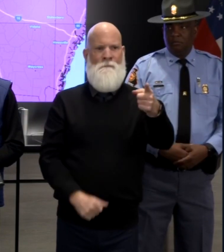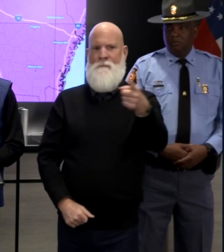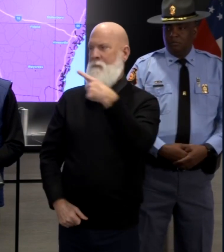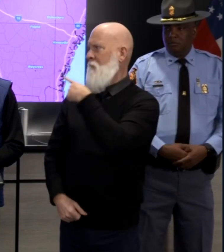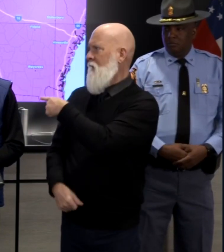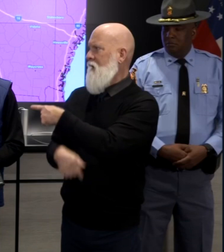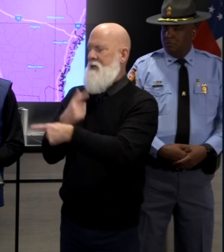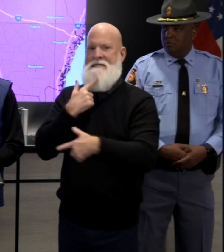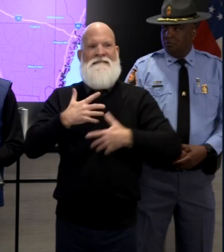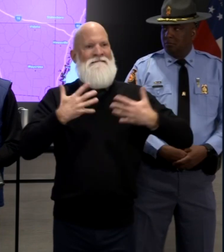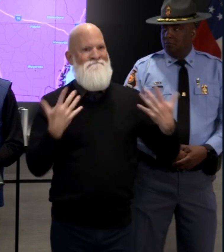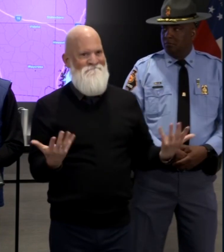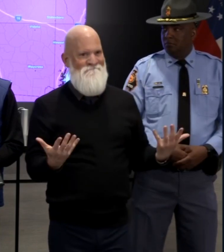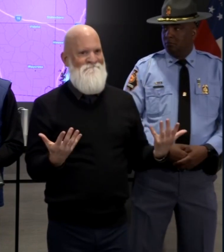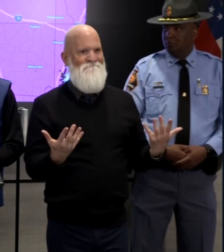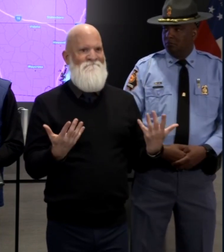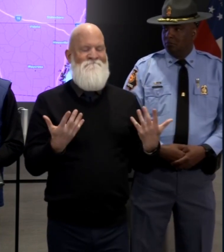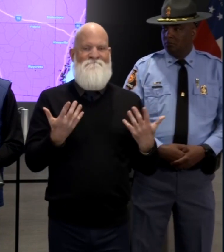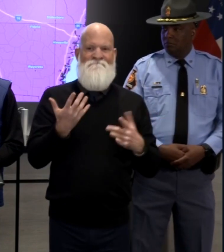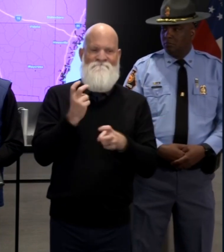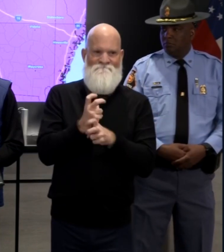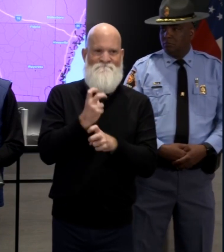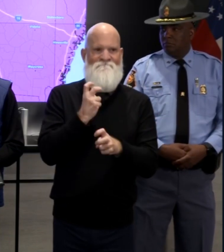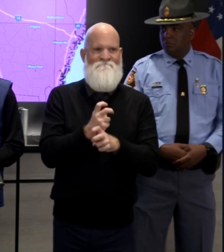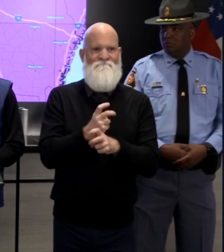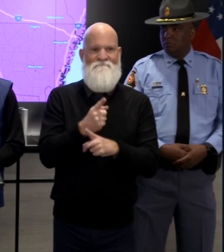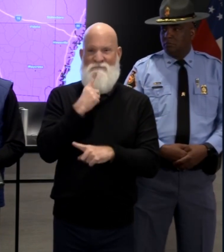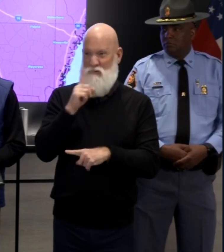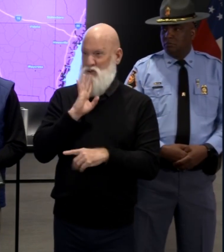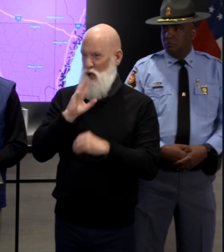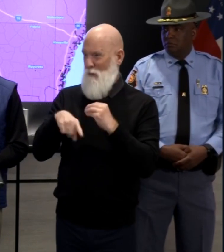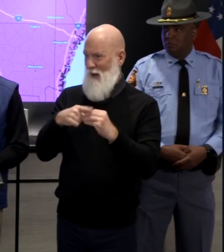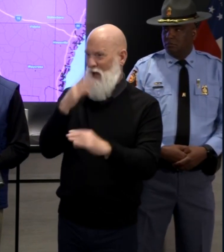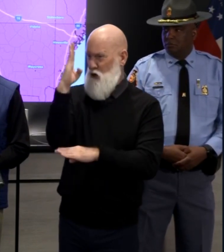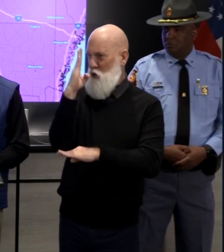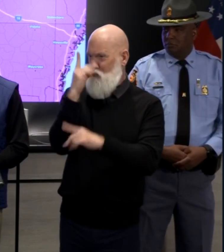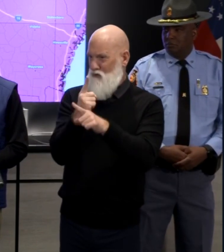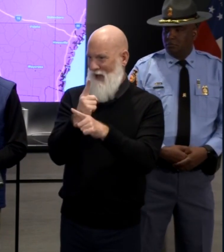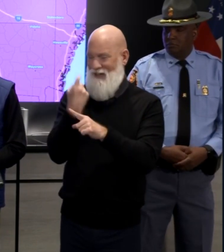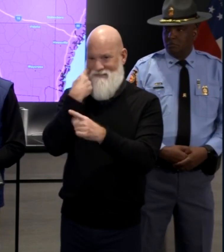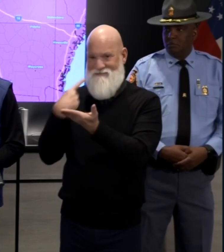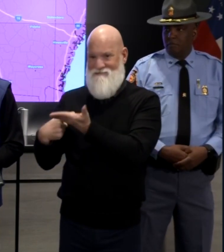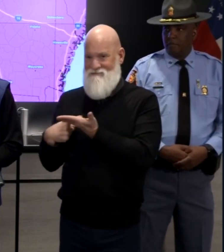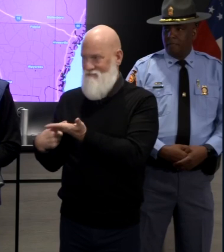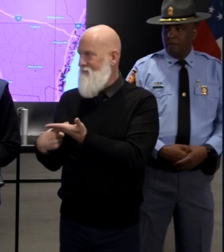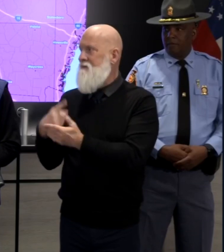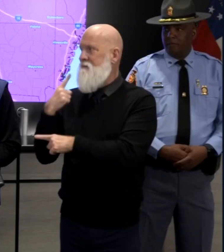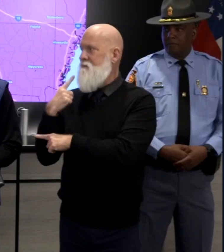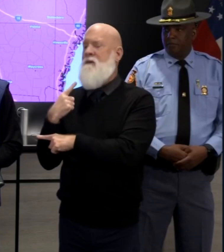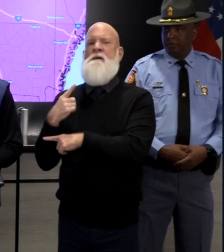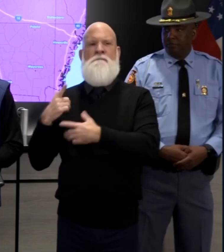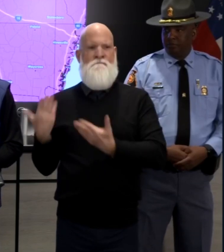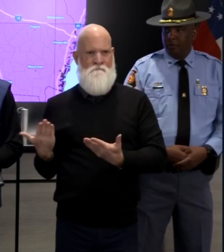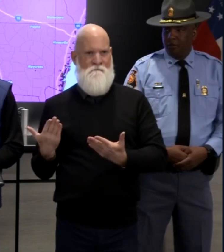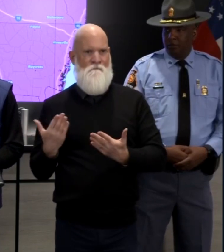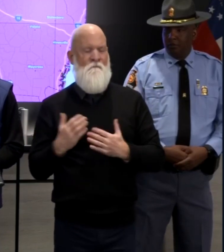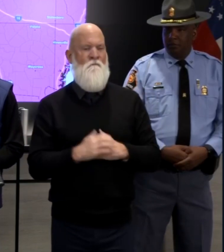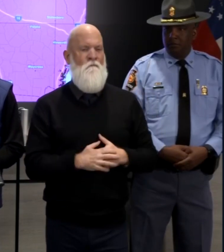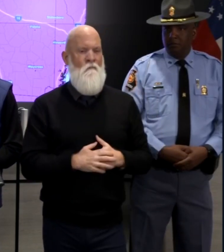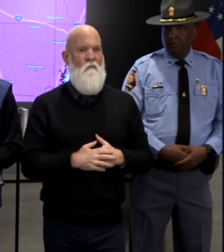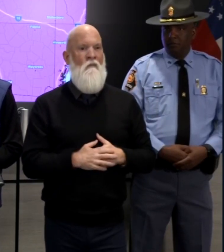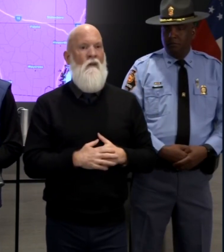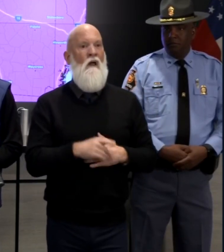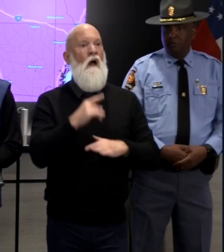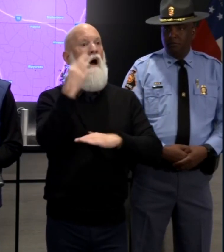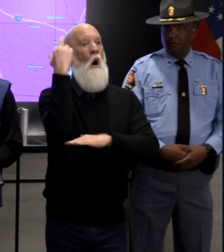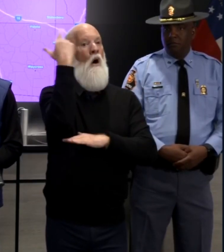if you got noon. Yeah. You want to talk, just recap one more time, kind of what we're seeing in the weather and. So the reason it's difficult